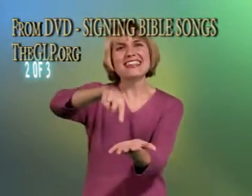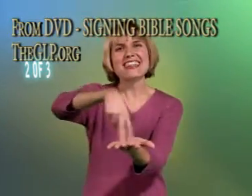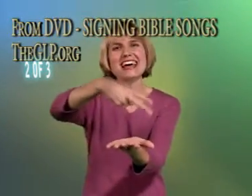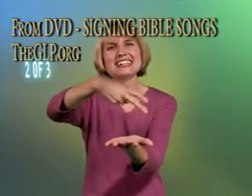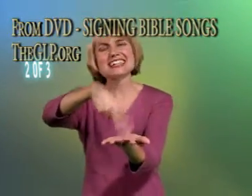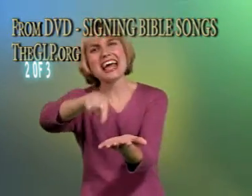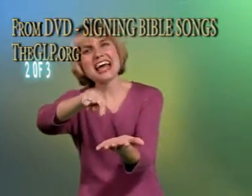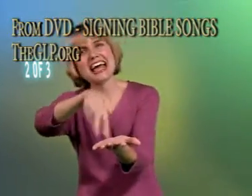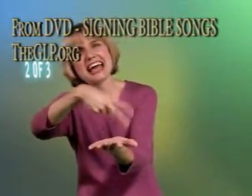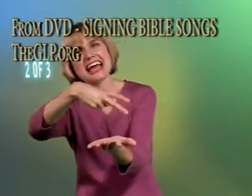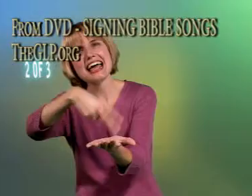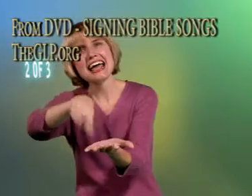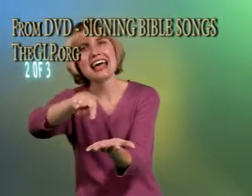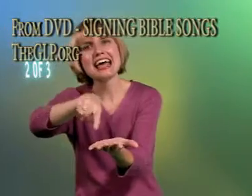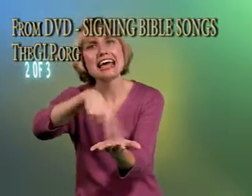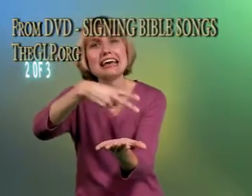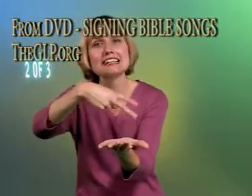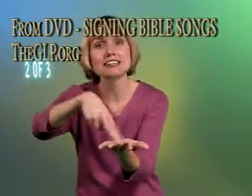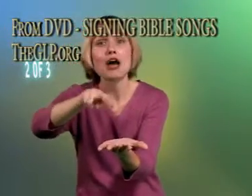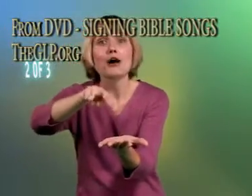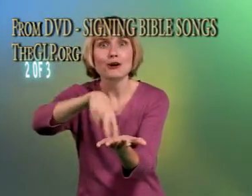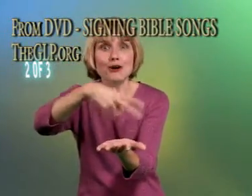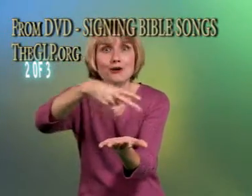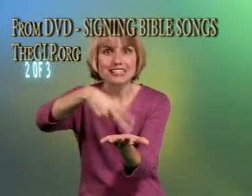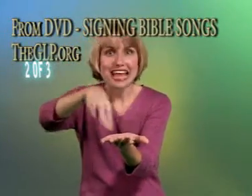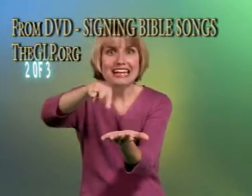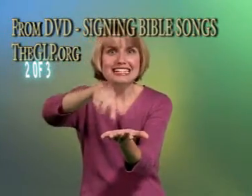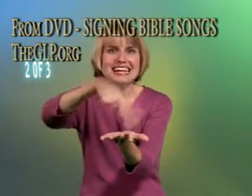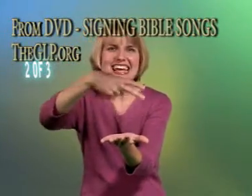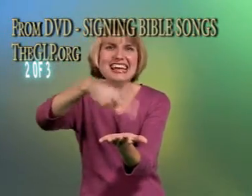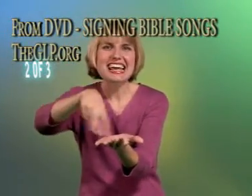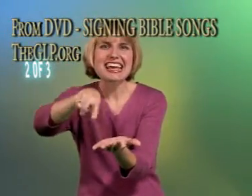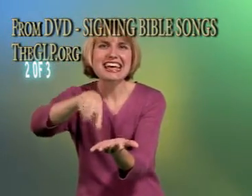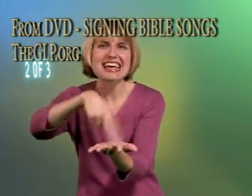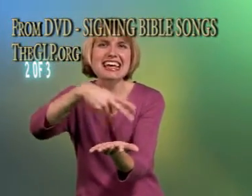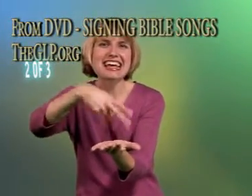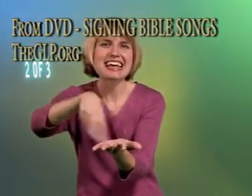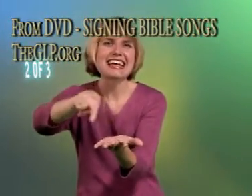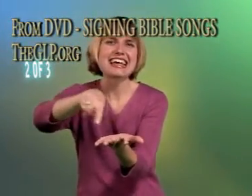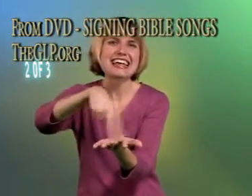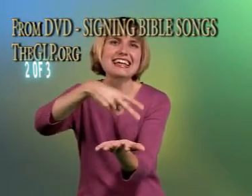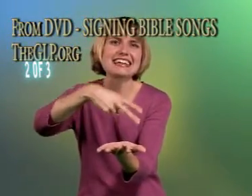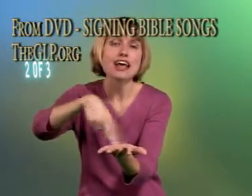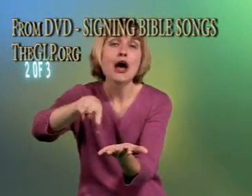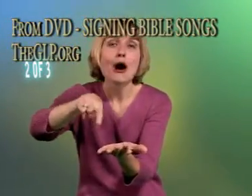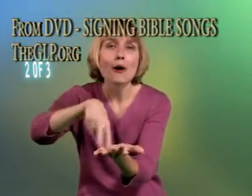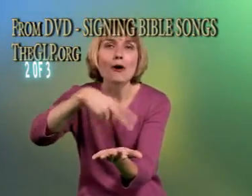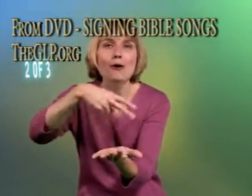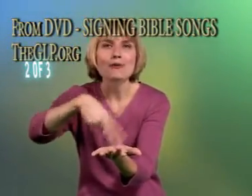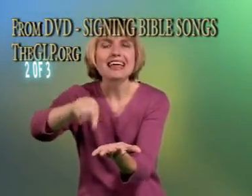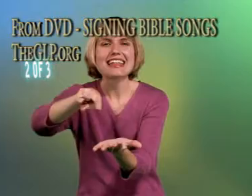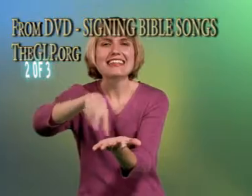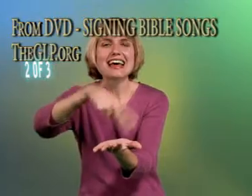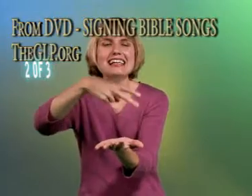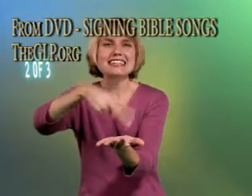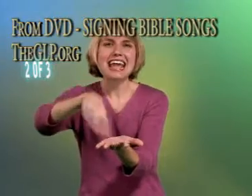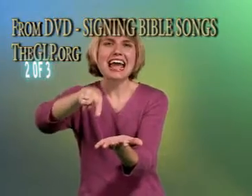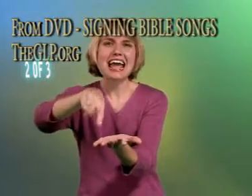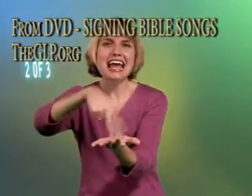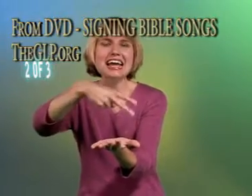the saints go dancing in, oh, when the saints